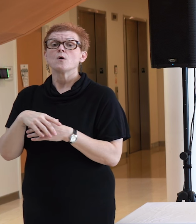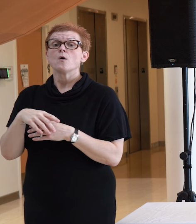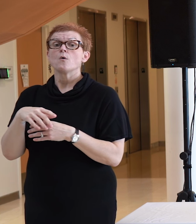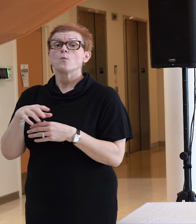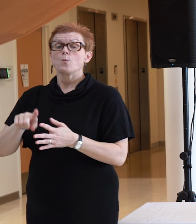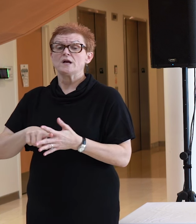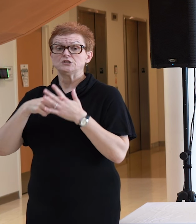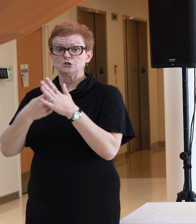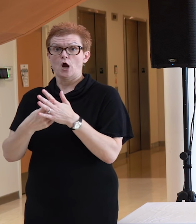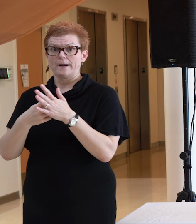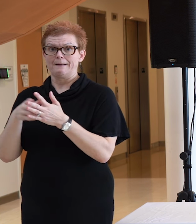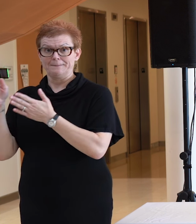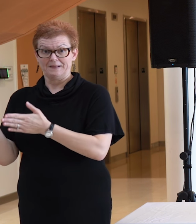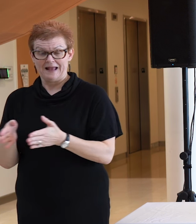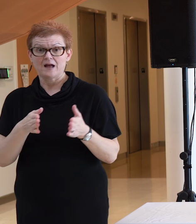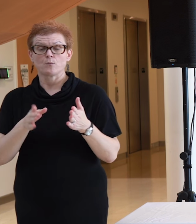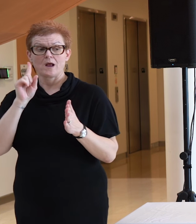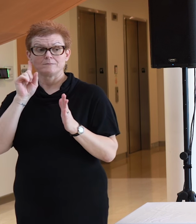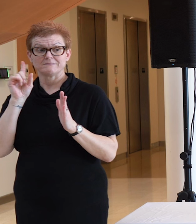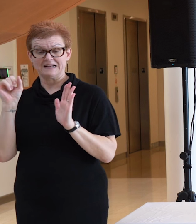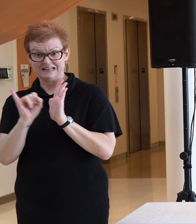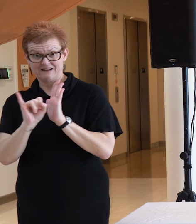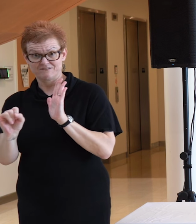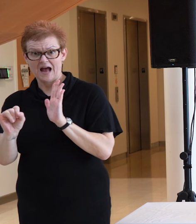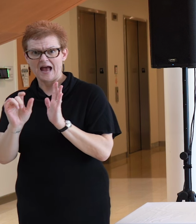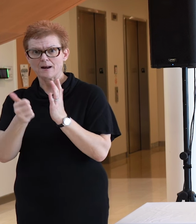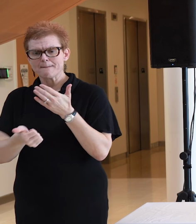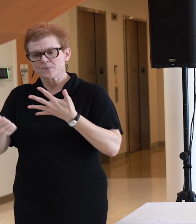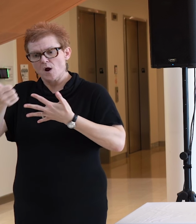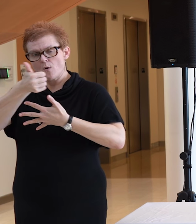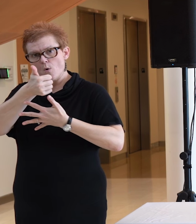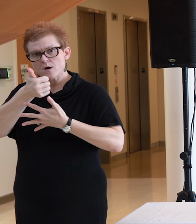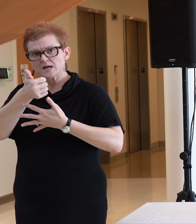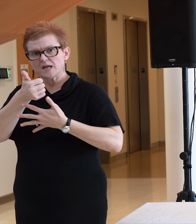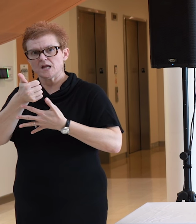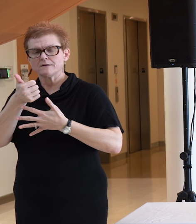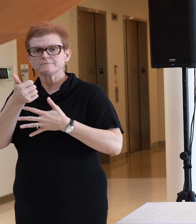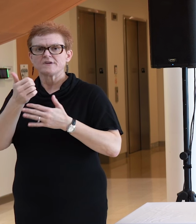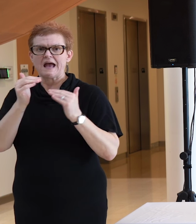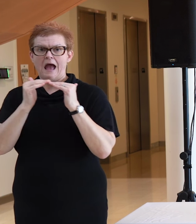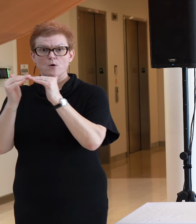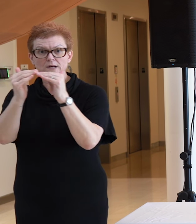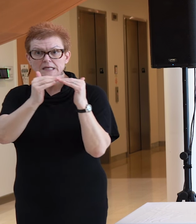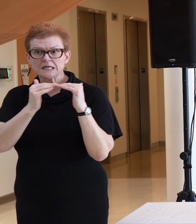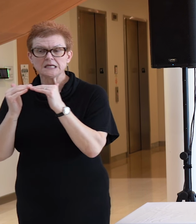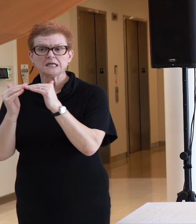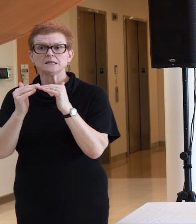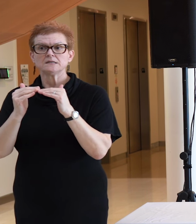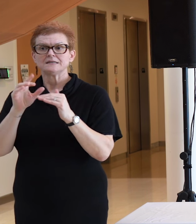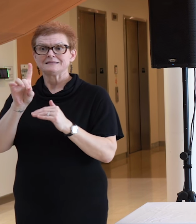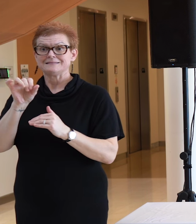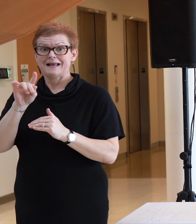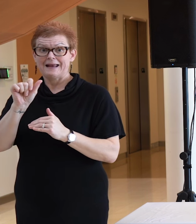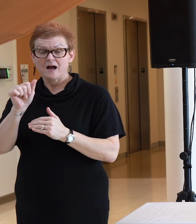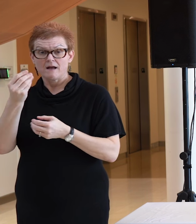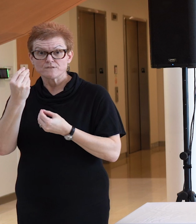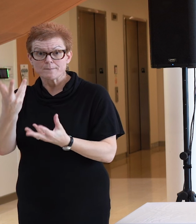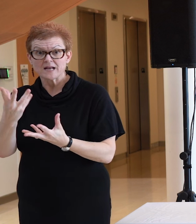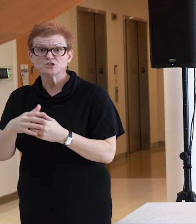2020-2025 strategic plan, where we identified priorities areas of championing equity, data innovation, workforce investment,